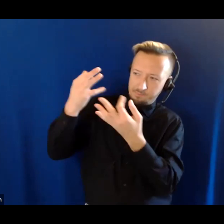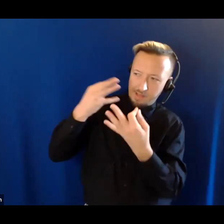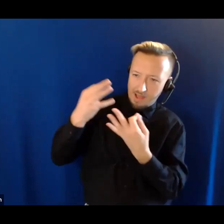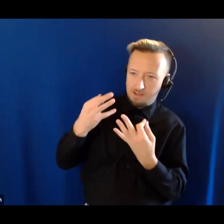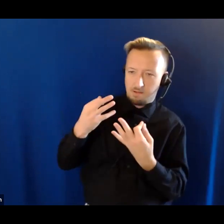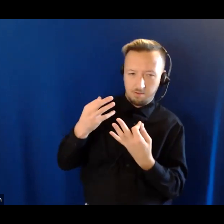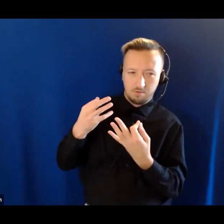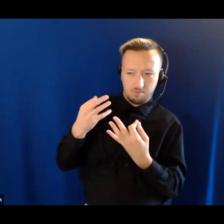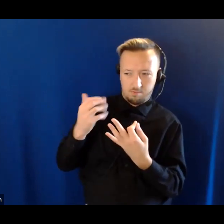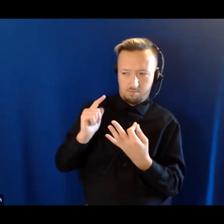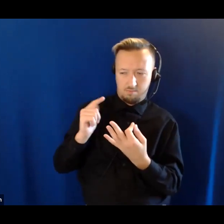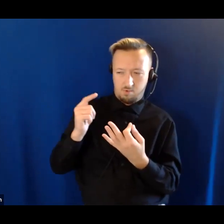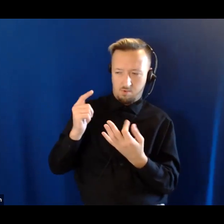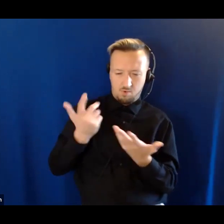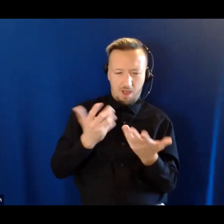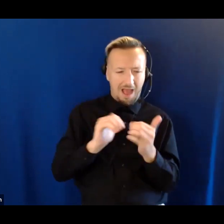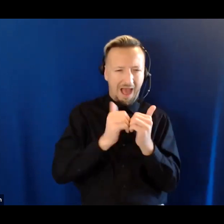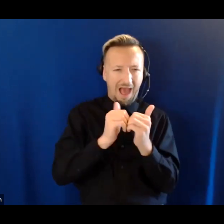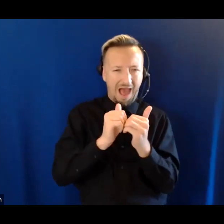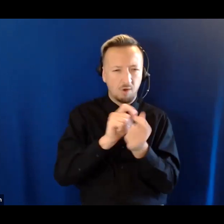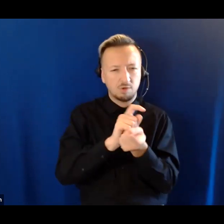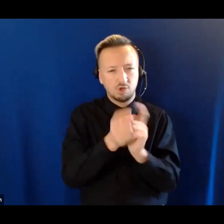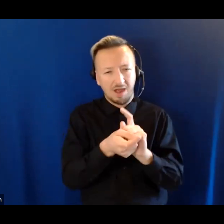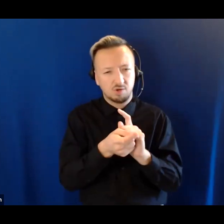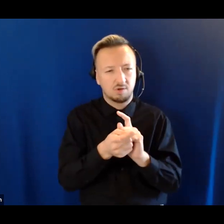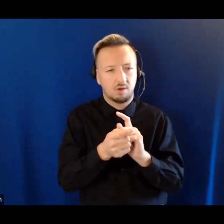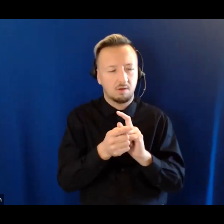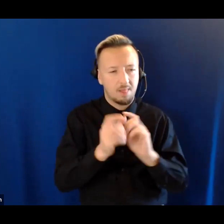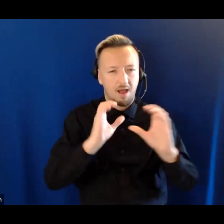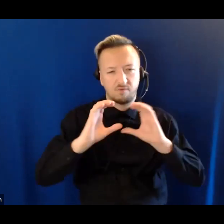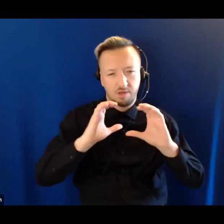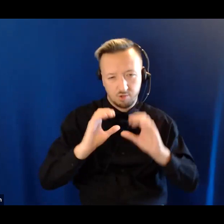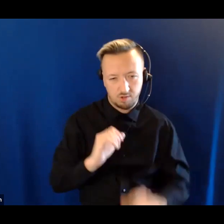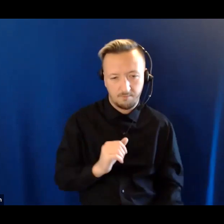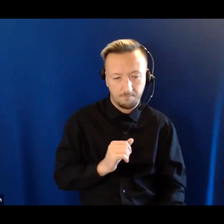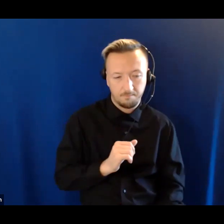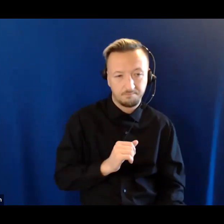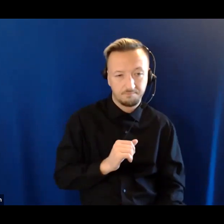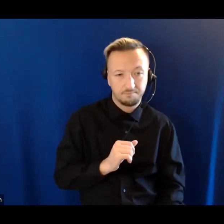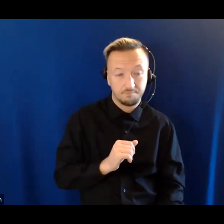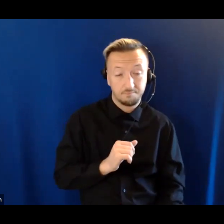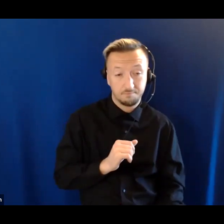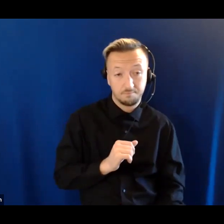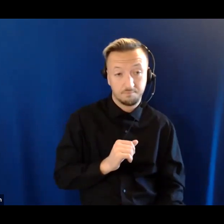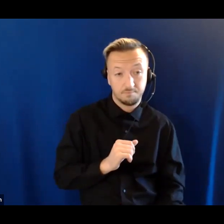How do we really change the conversation? So it does take,